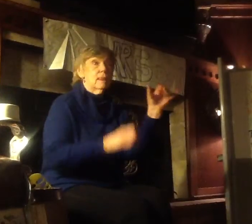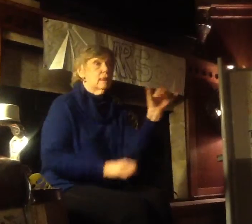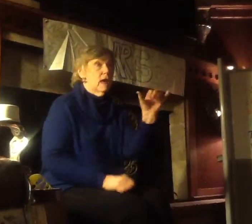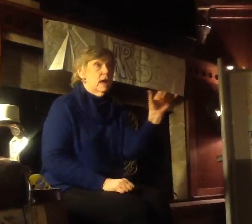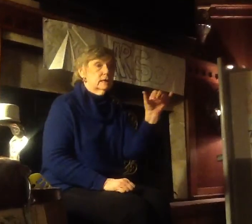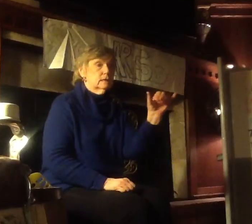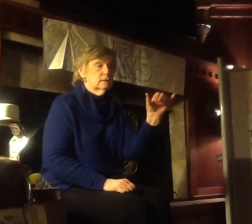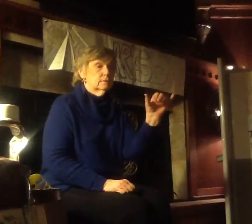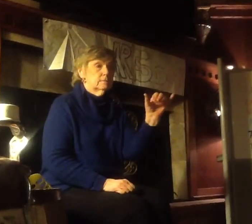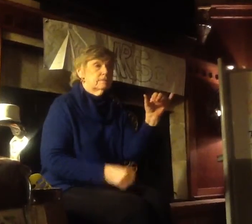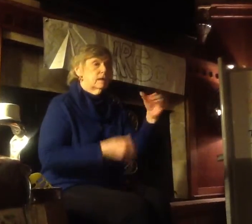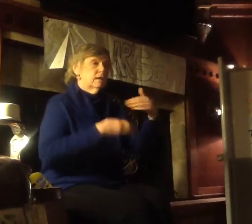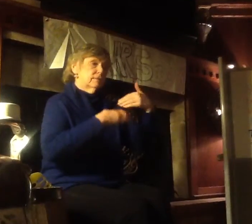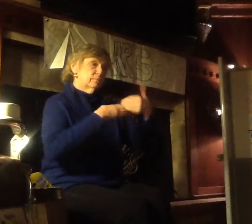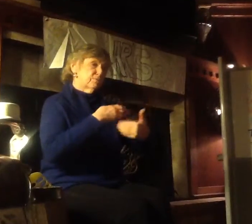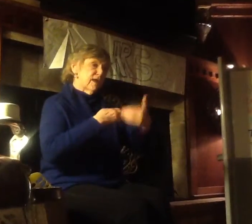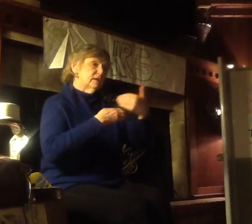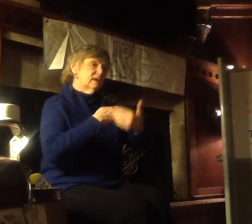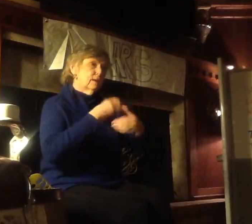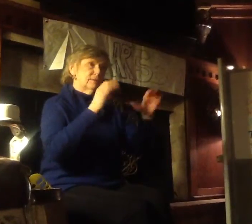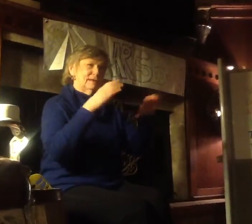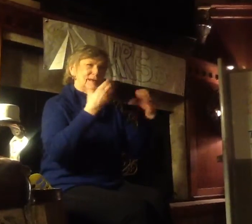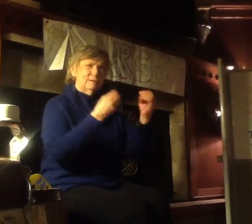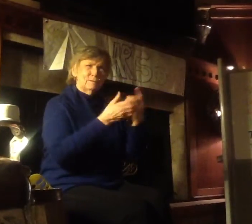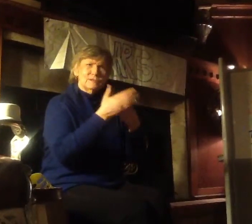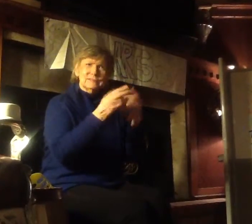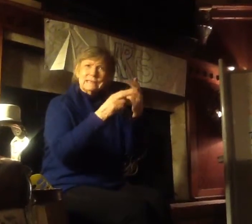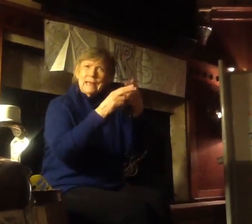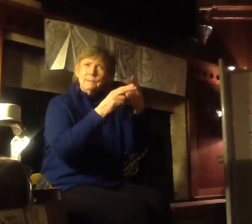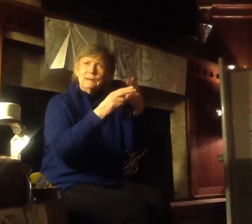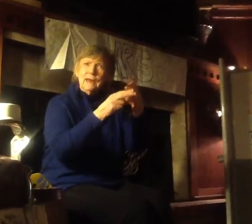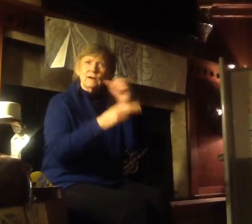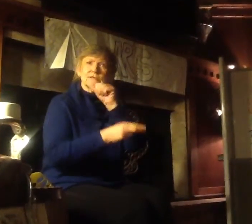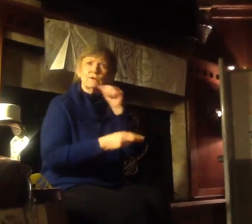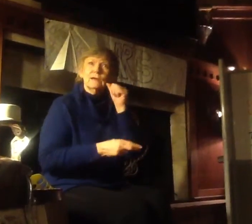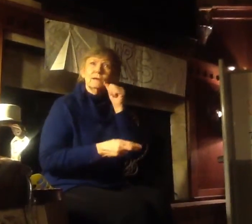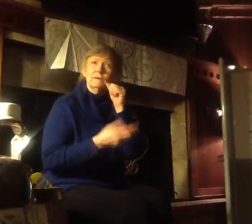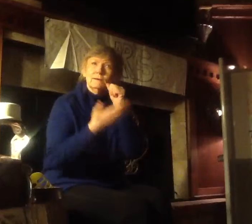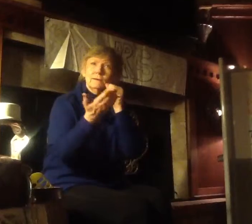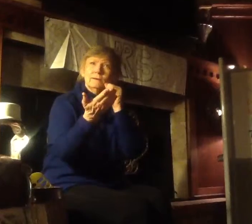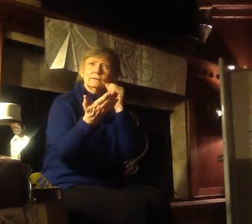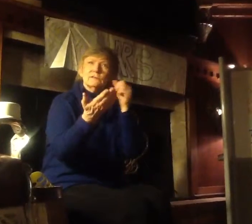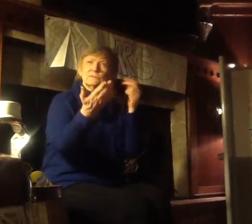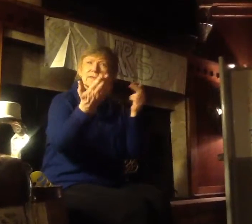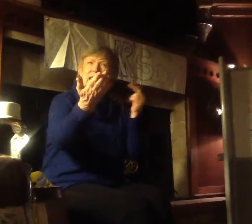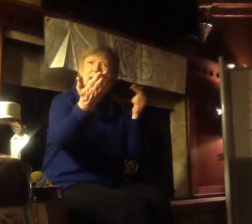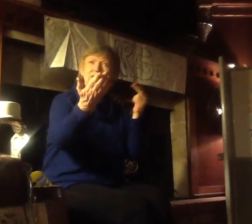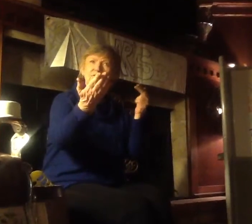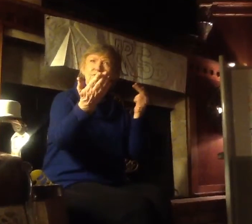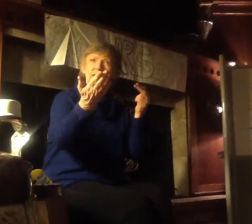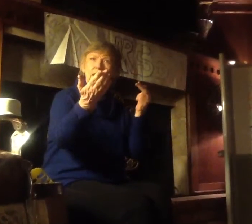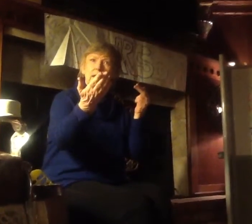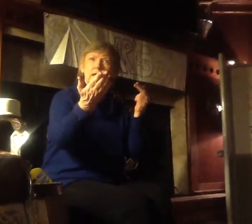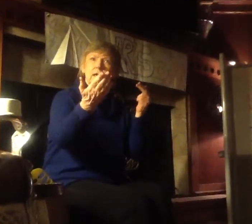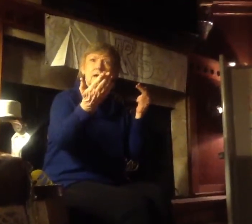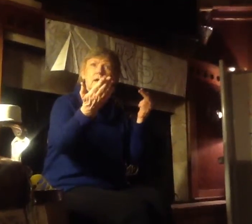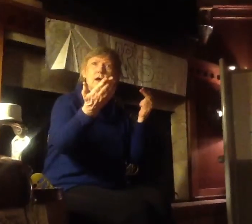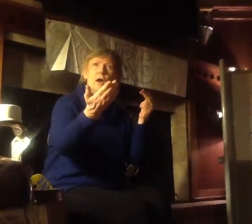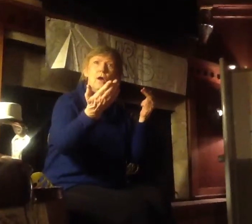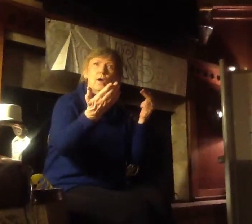Companies like the bread company, what's the name in Arizona? Starts with an H, I